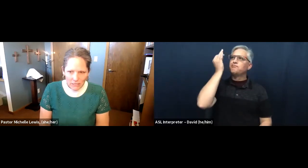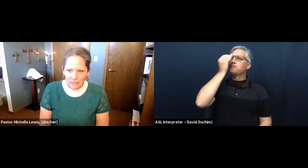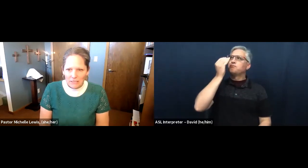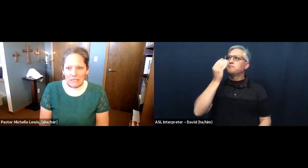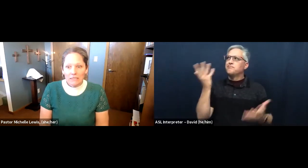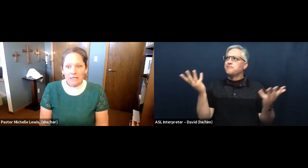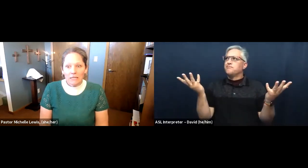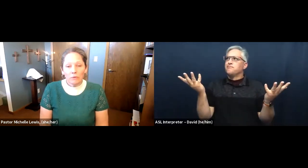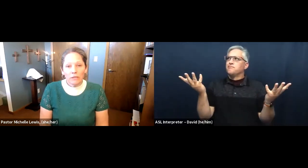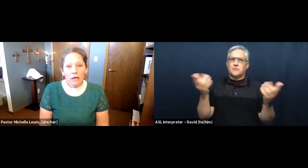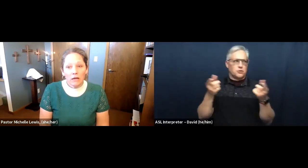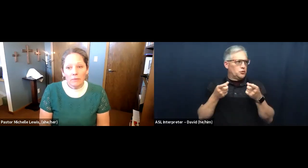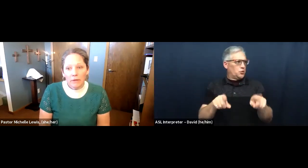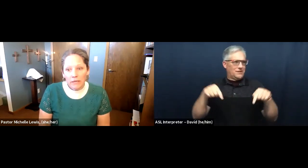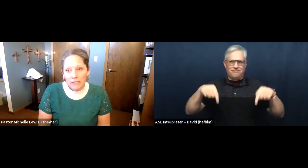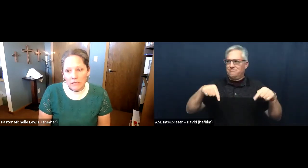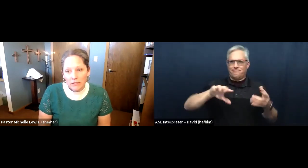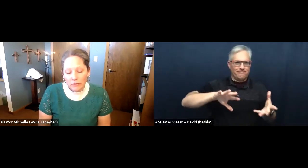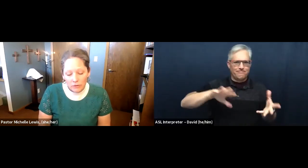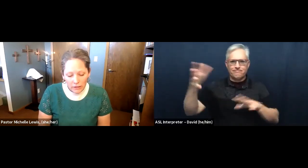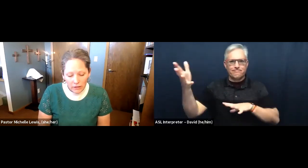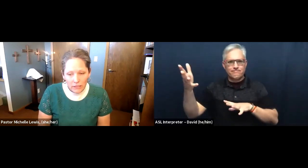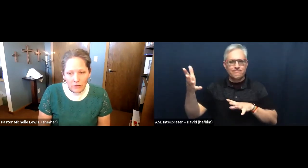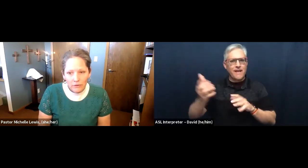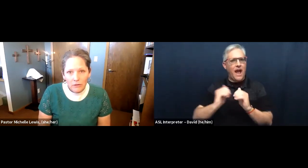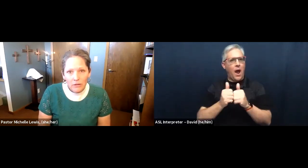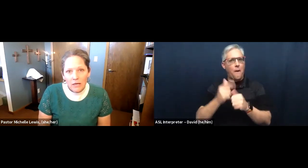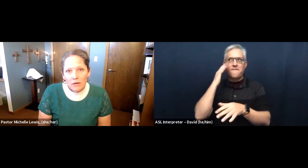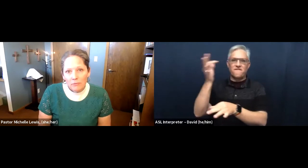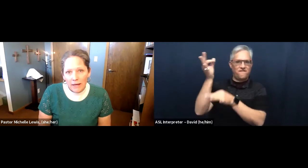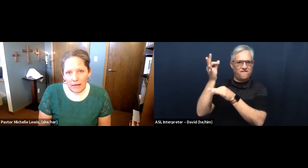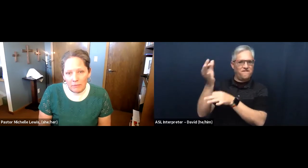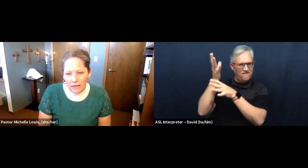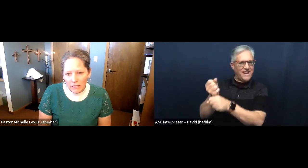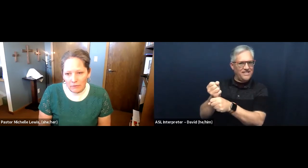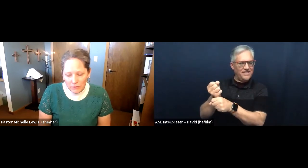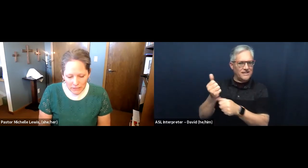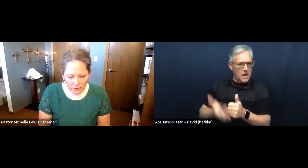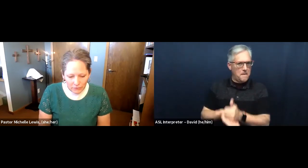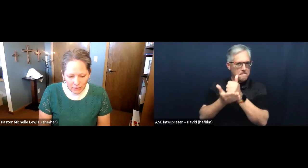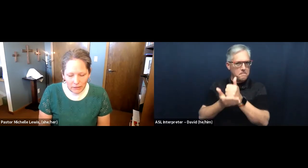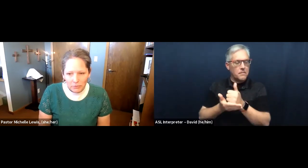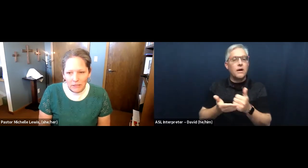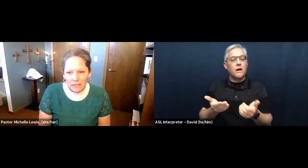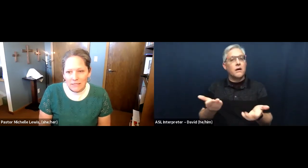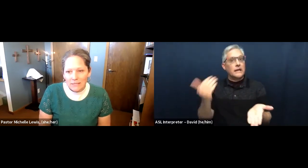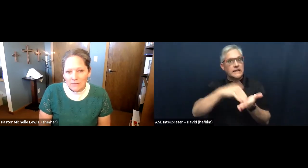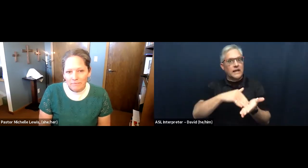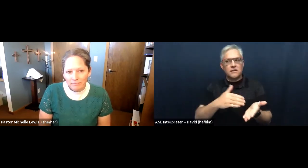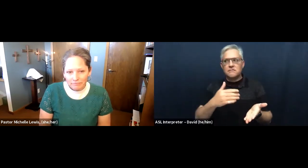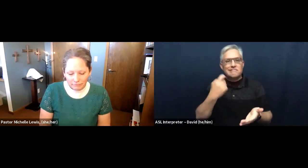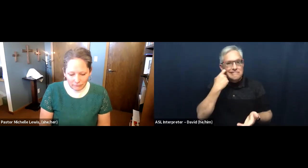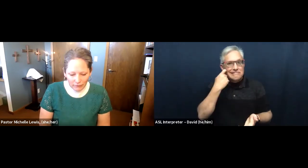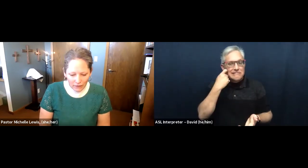during these days. When, as I said earlier, another Black man was killed by the police.